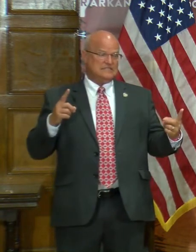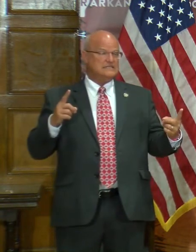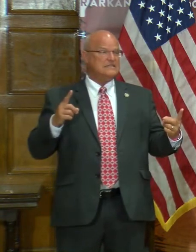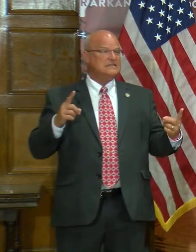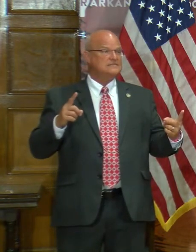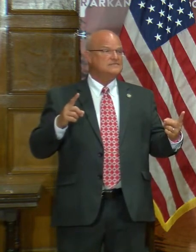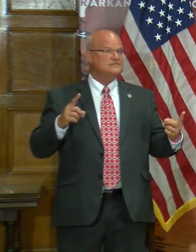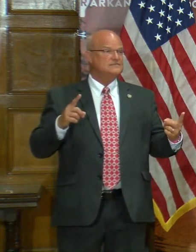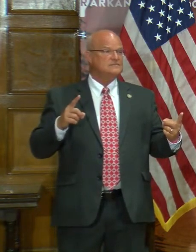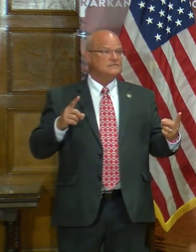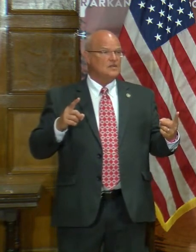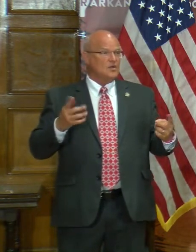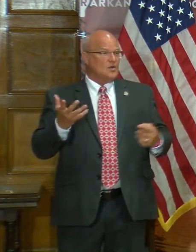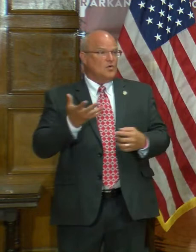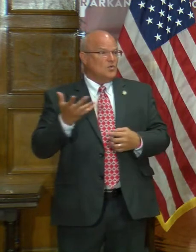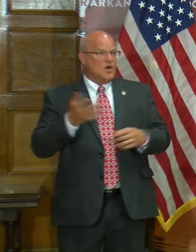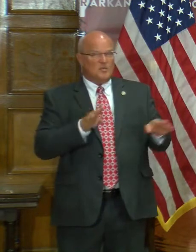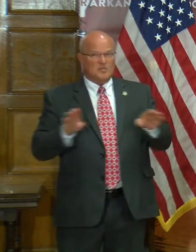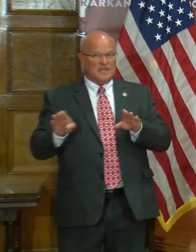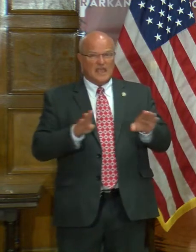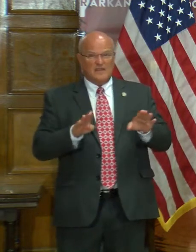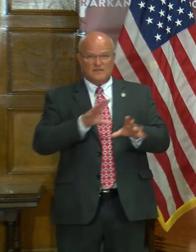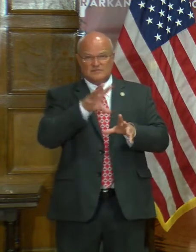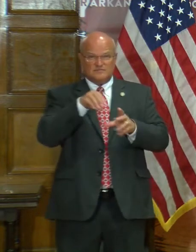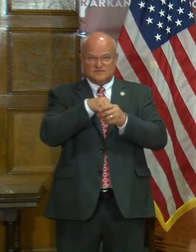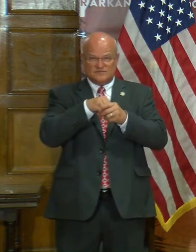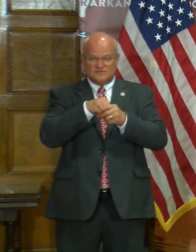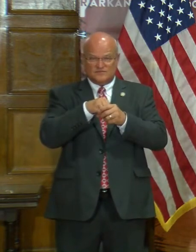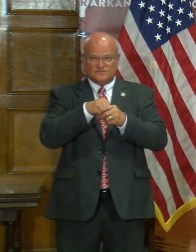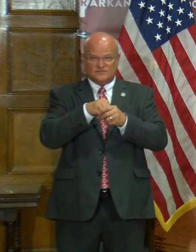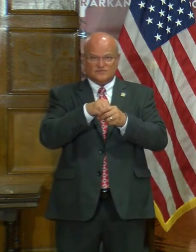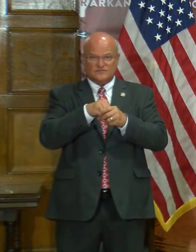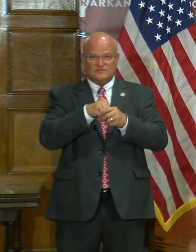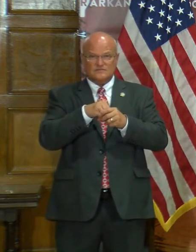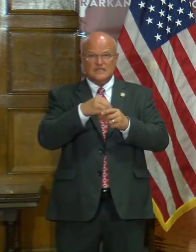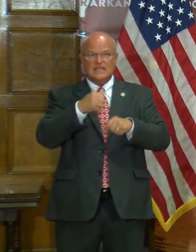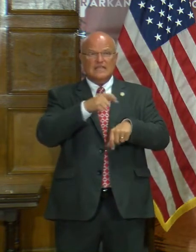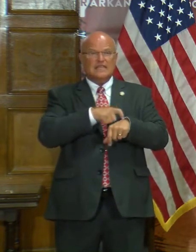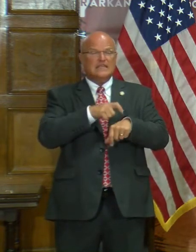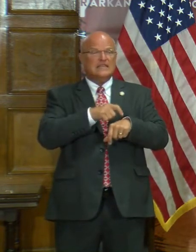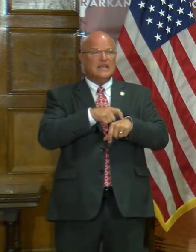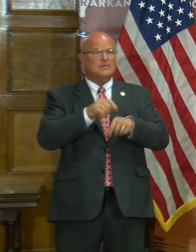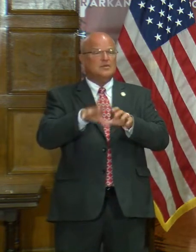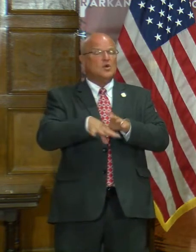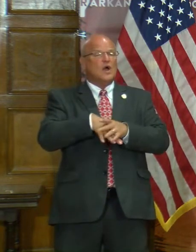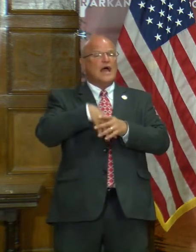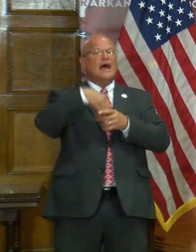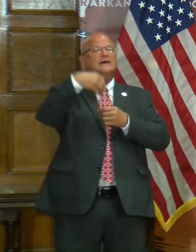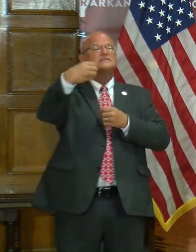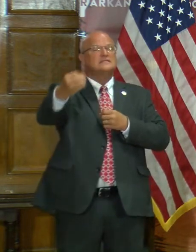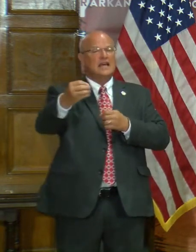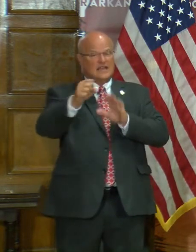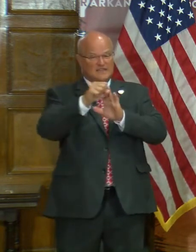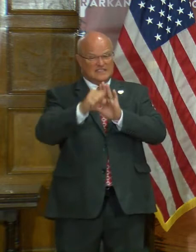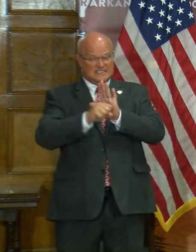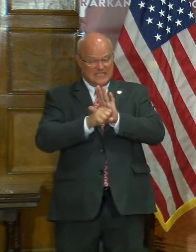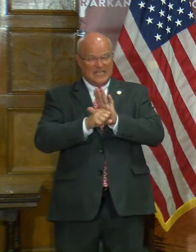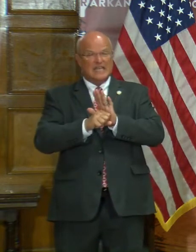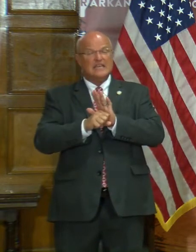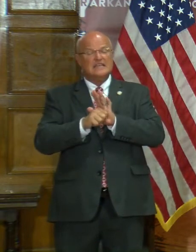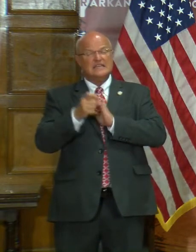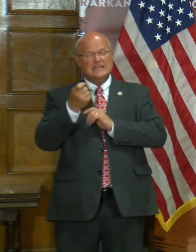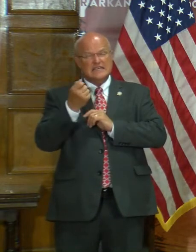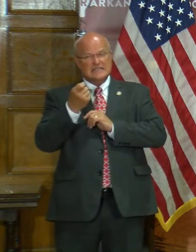distancing? And what behavior are they engaging in? Anytime you get outside of your state, there is a